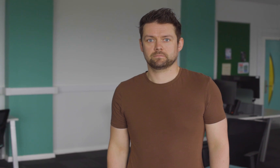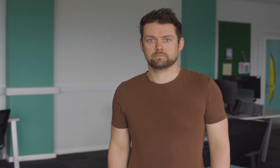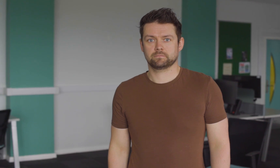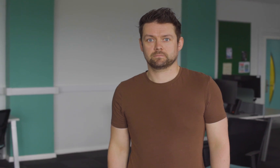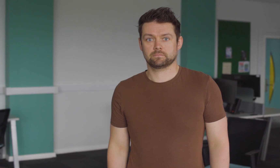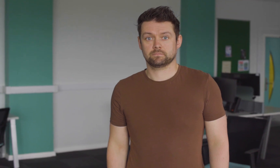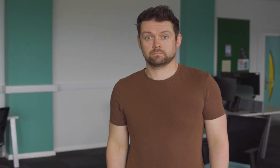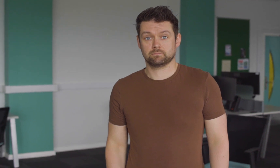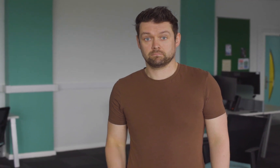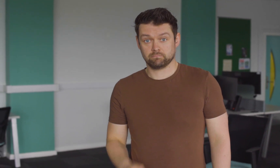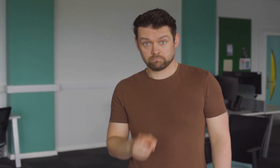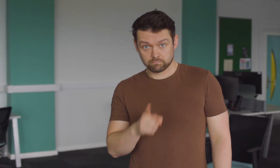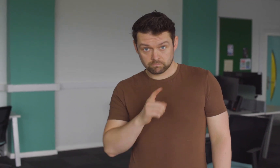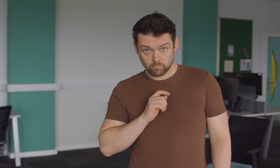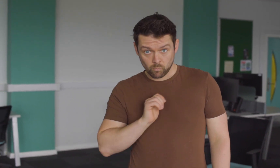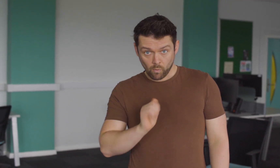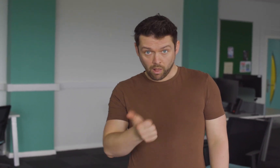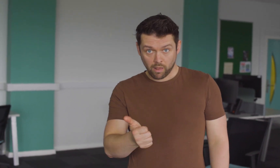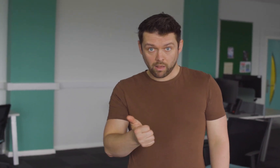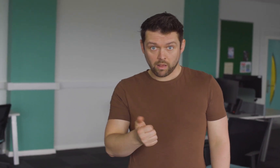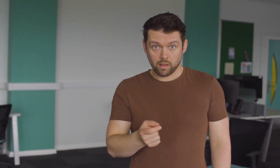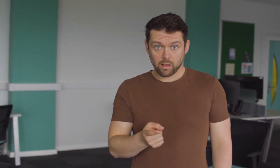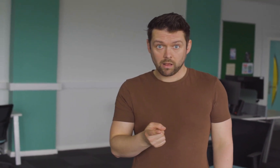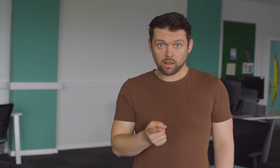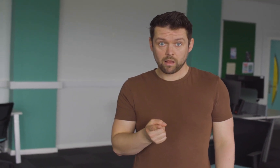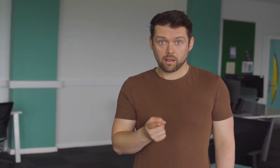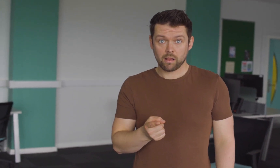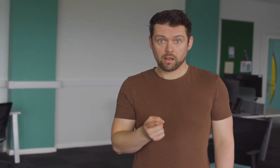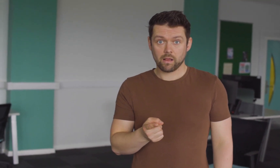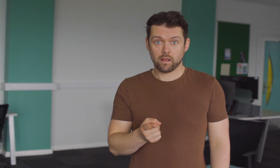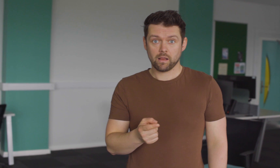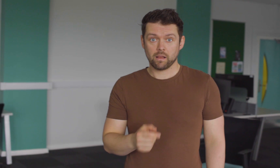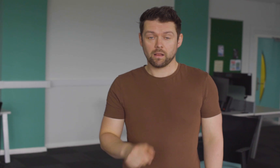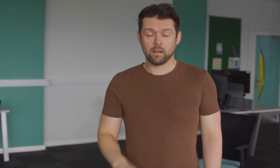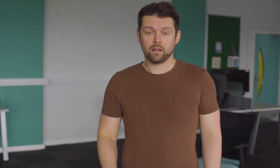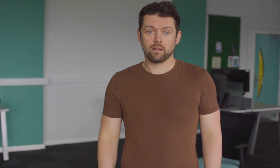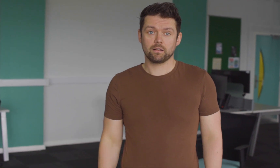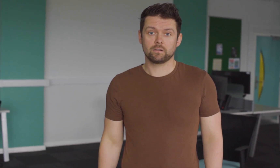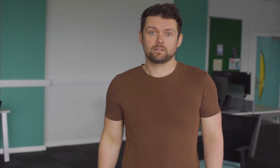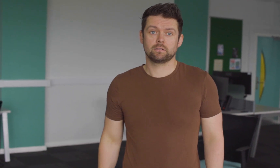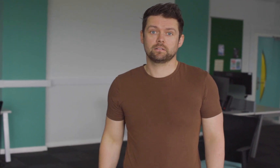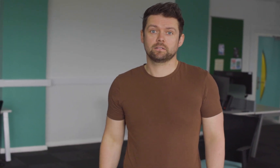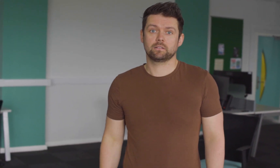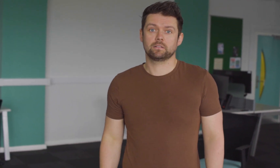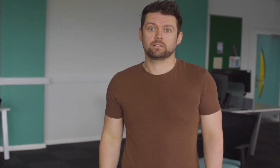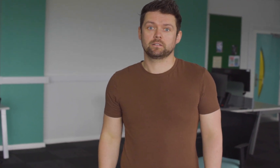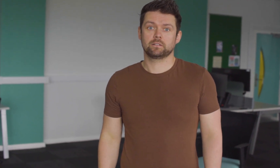Vicarious trauma is a real problem for interpreters because when we're interpreting, we interpret in the first person. So if a deaf